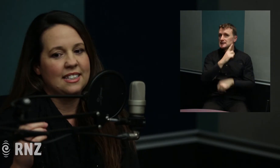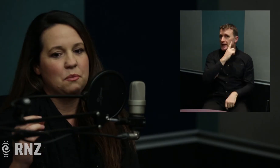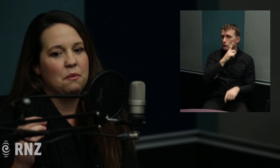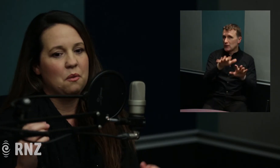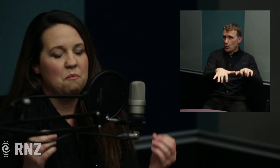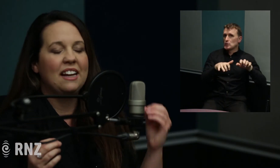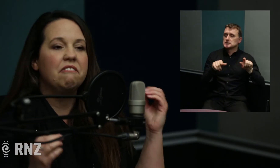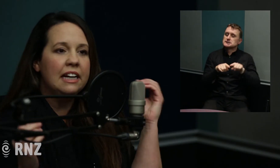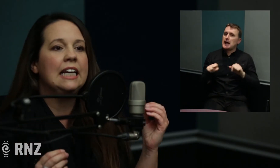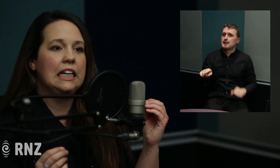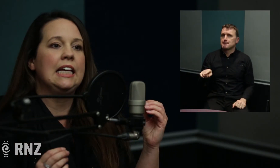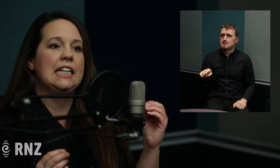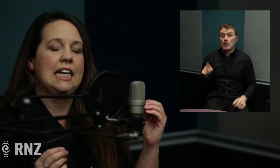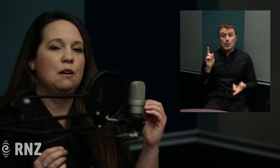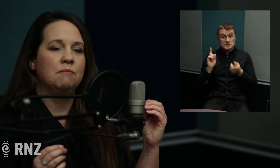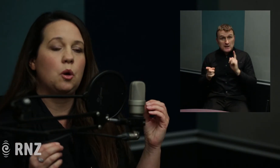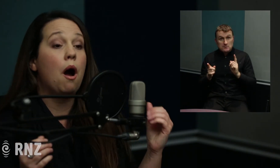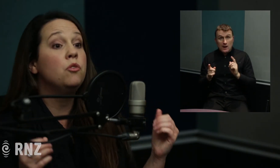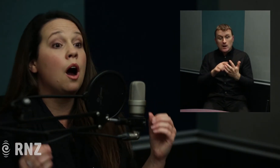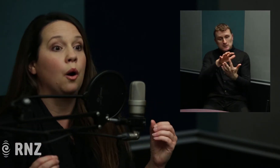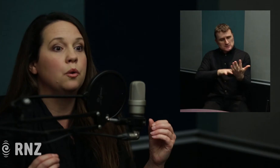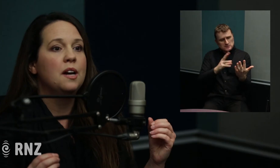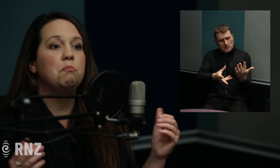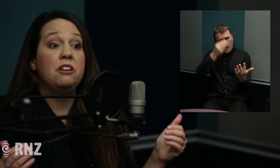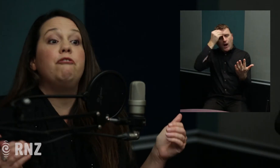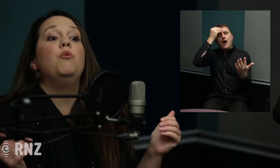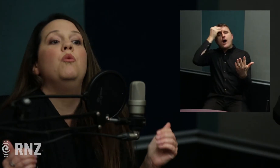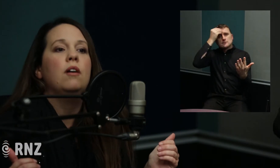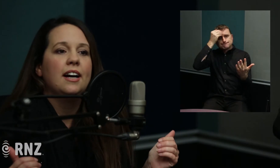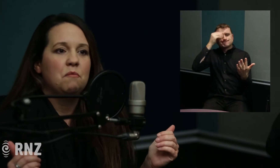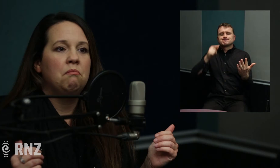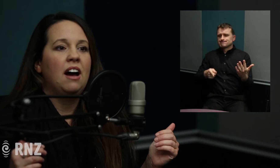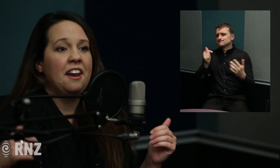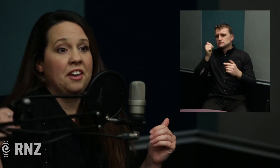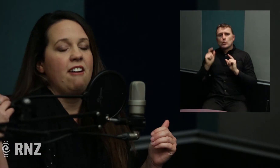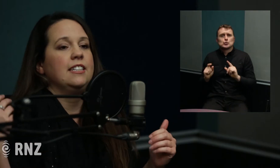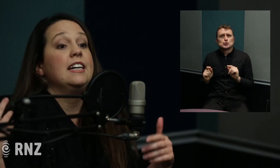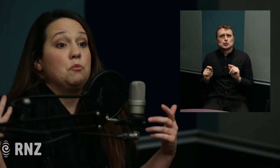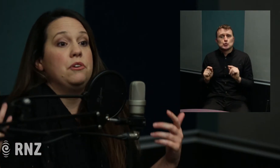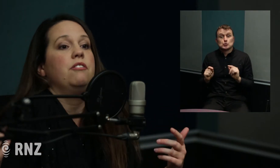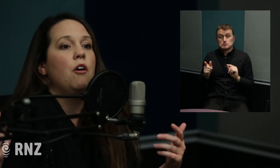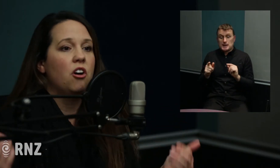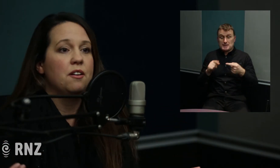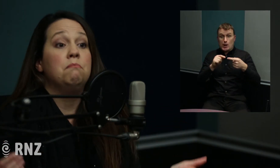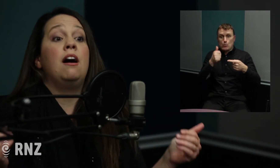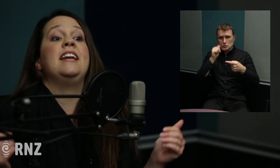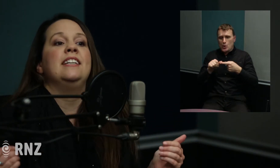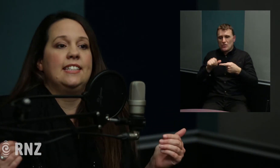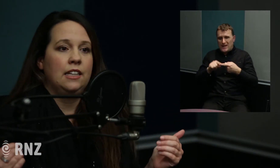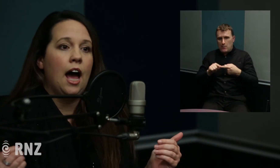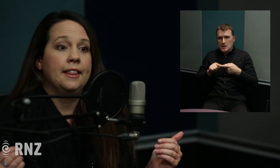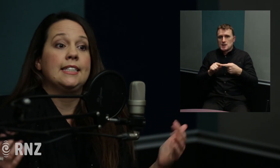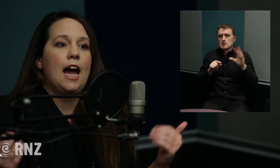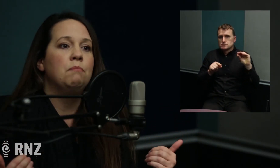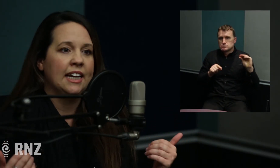do things where we will make it really clear that, so I'll know before another character takes a breath, I'll know that my